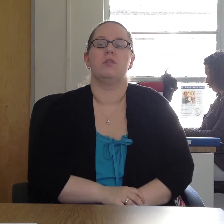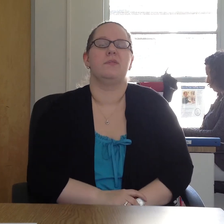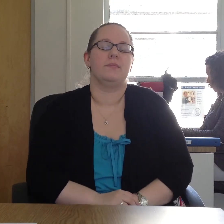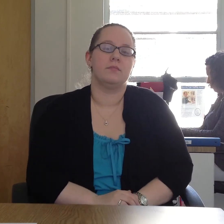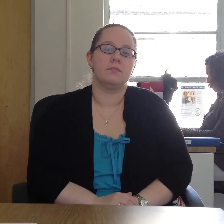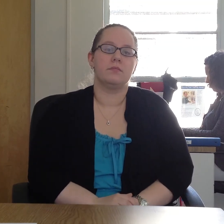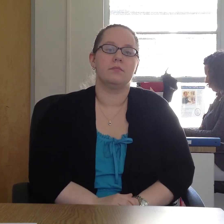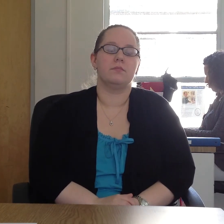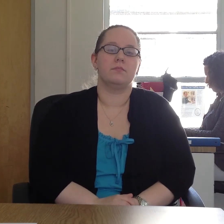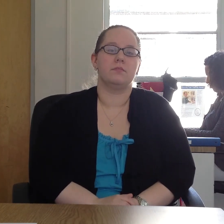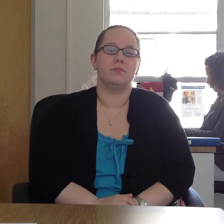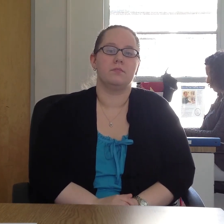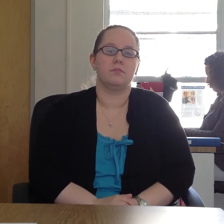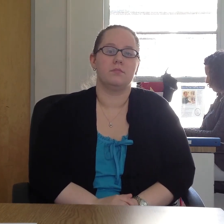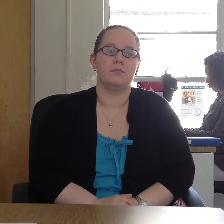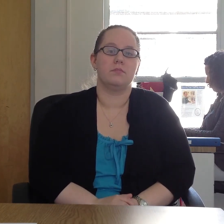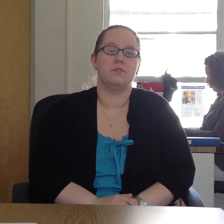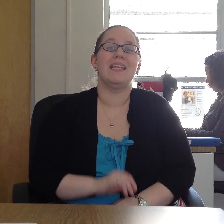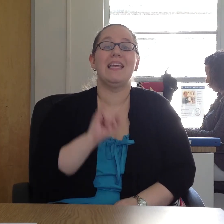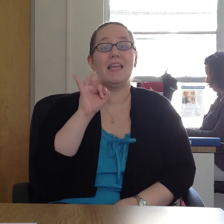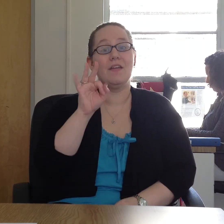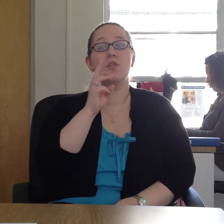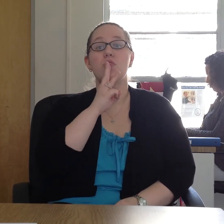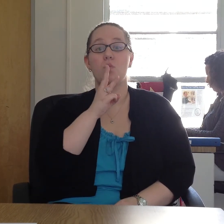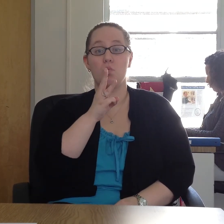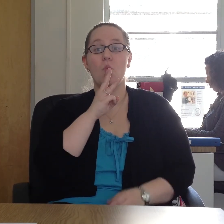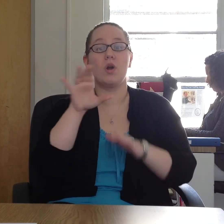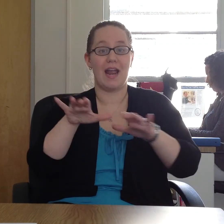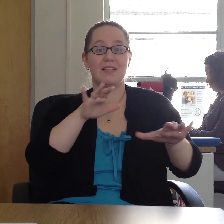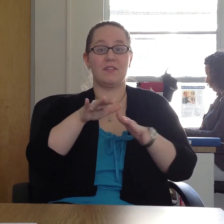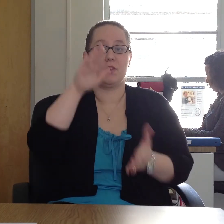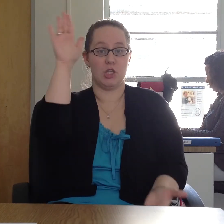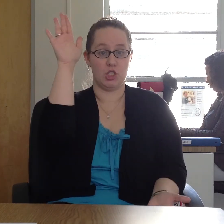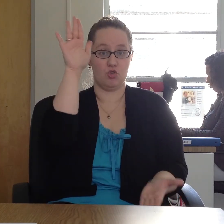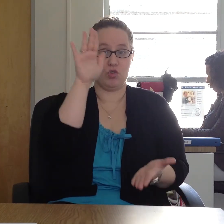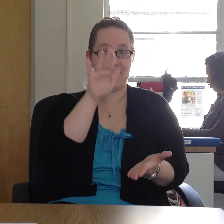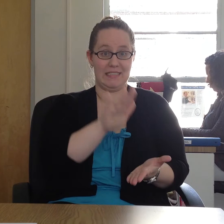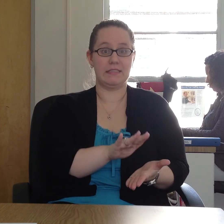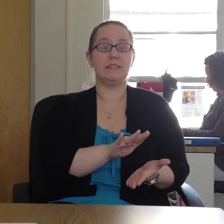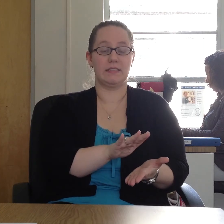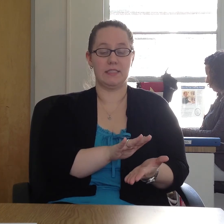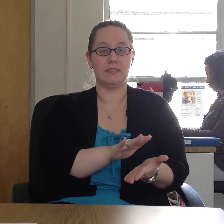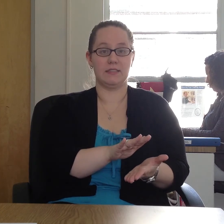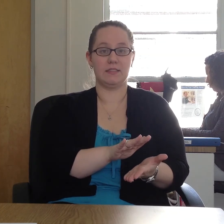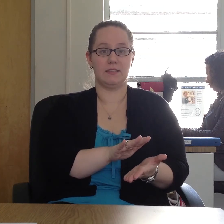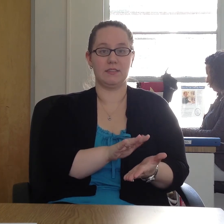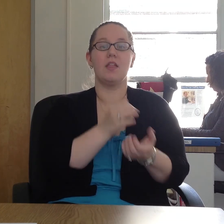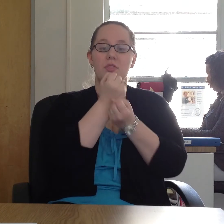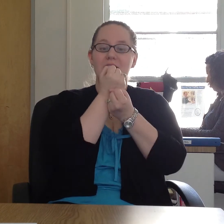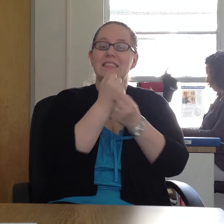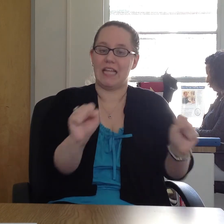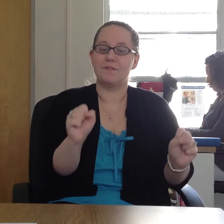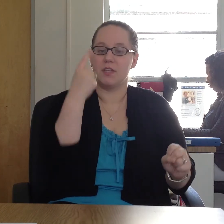As water activity decreases, the safety and shelf life of the food increases.